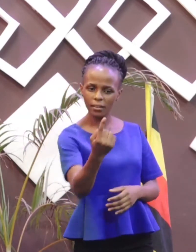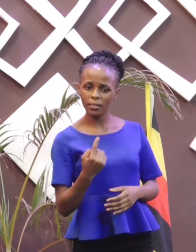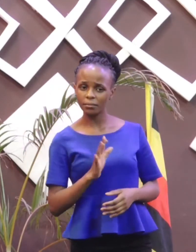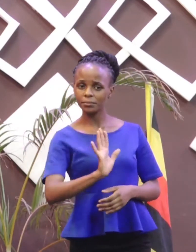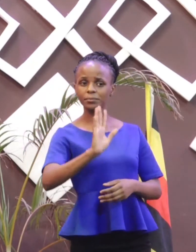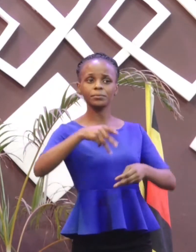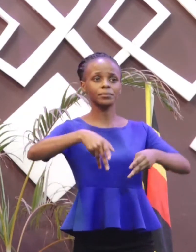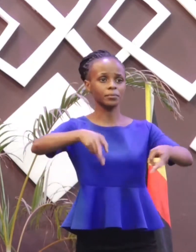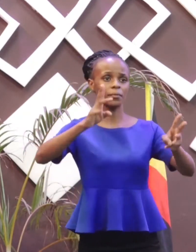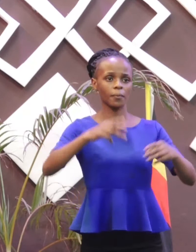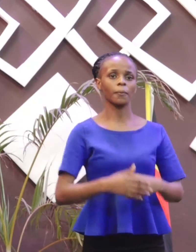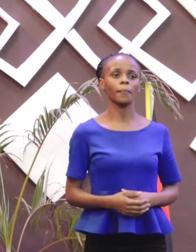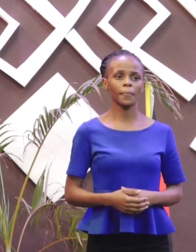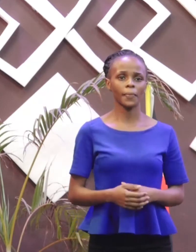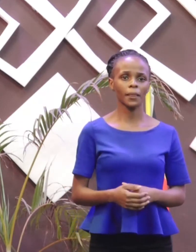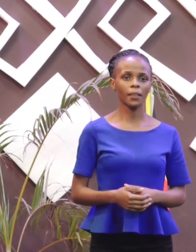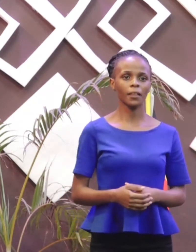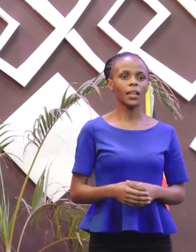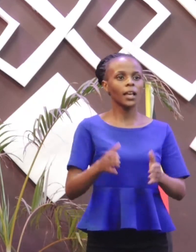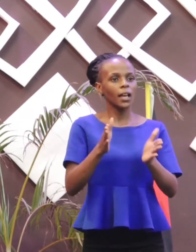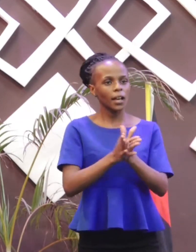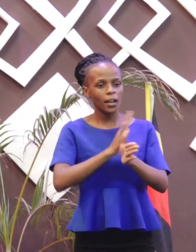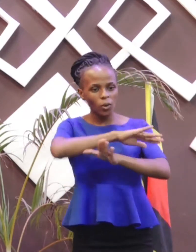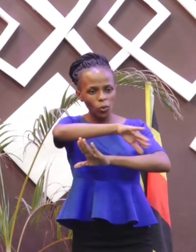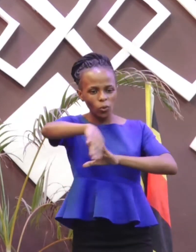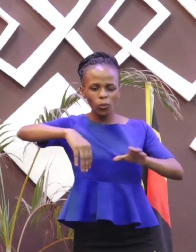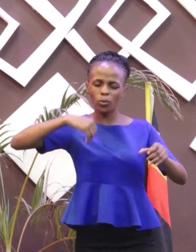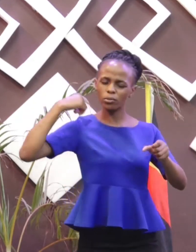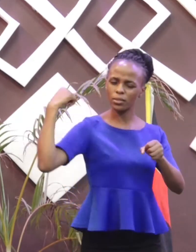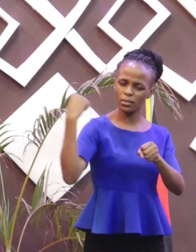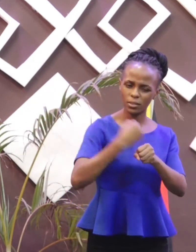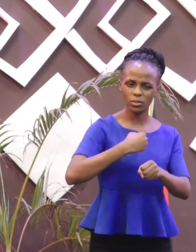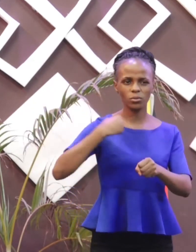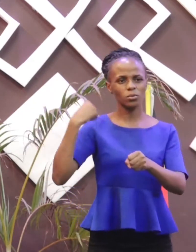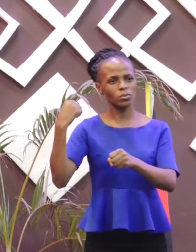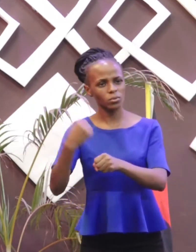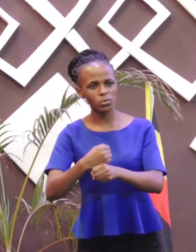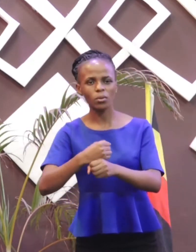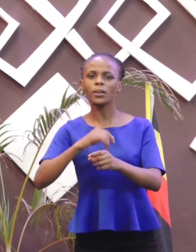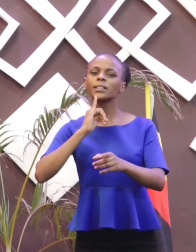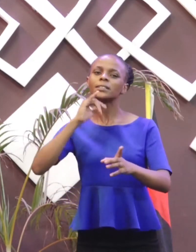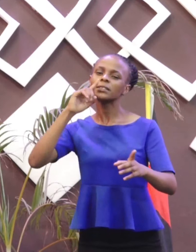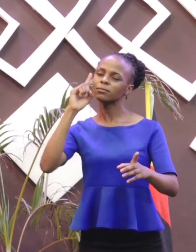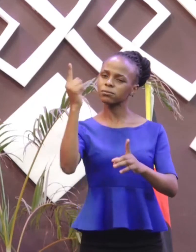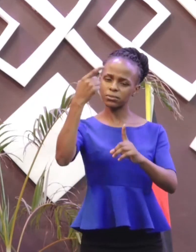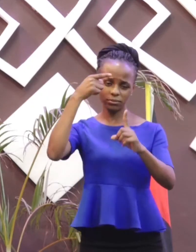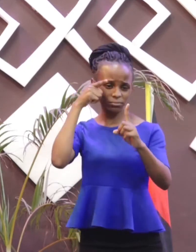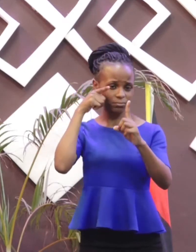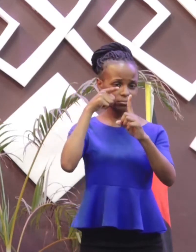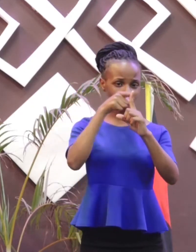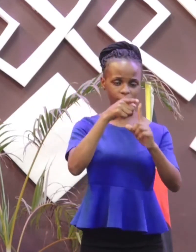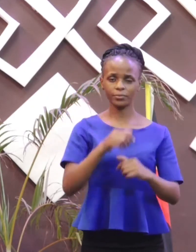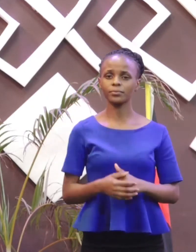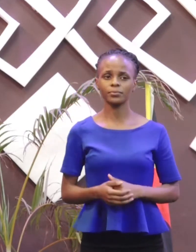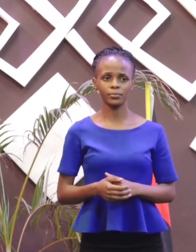yonna n'ekintu kyonna. And whatever they are doing, it is purpose number one. Nga buli kyonna kye bakola bali ku